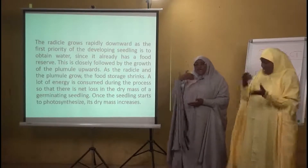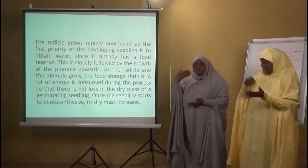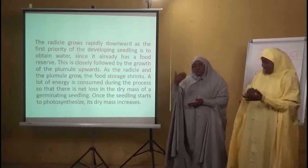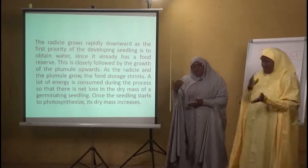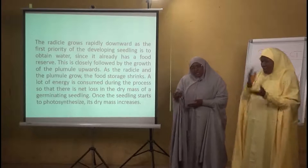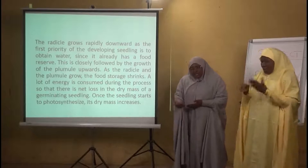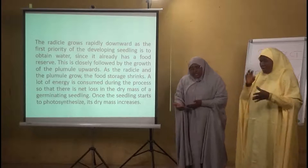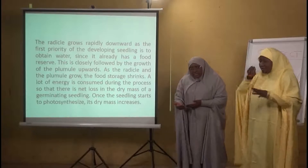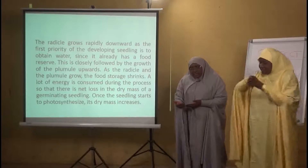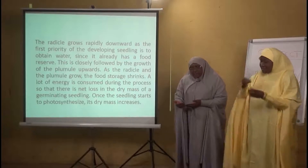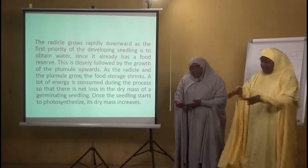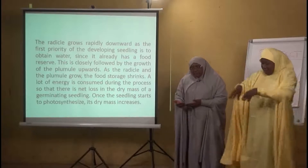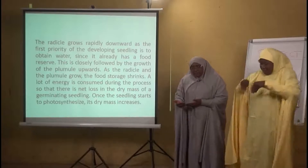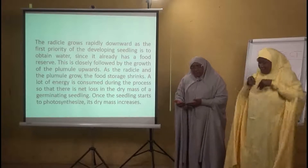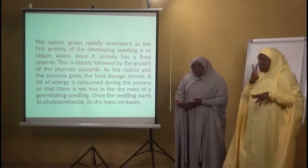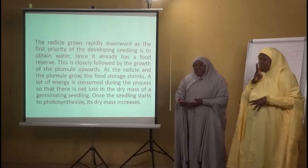seed absorbs water,